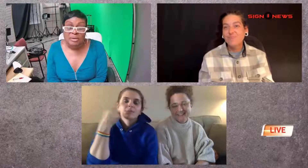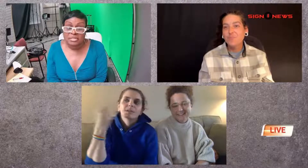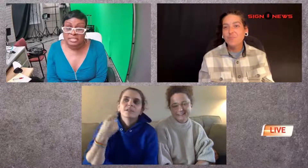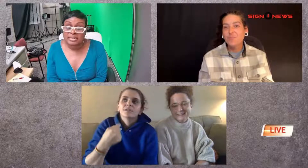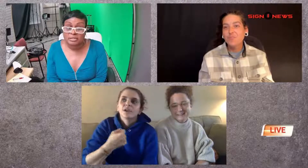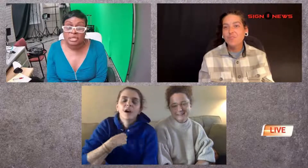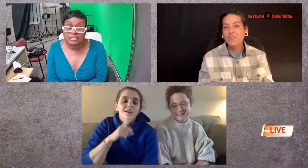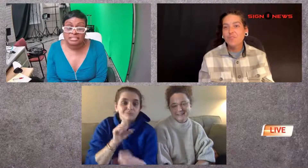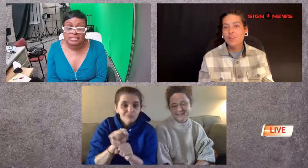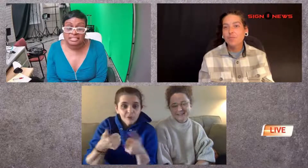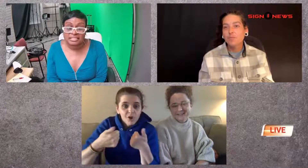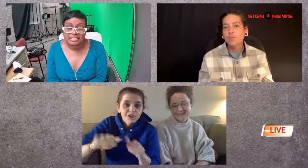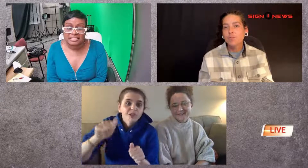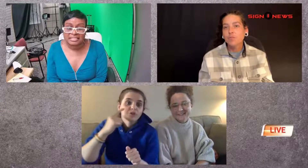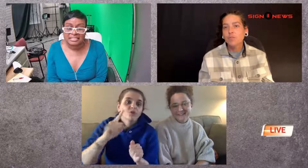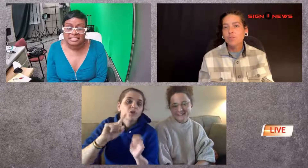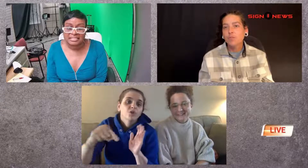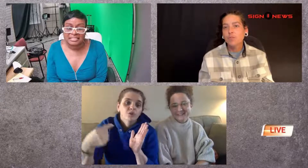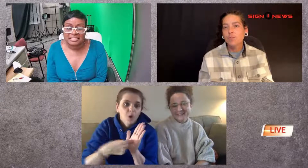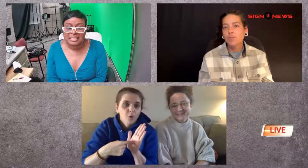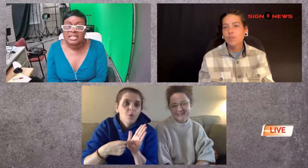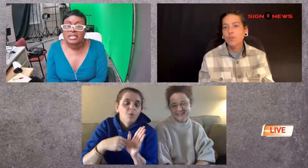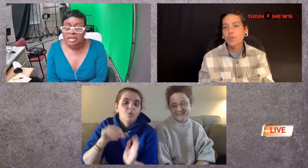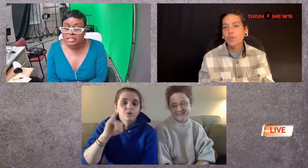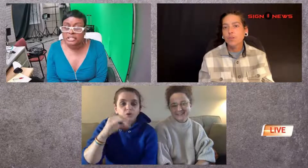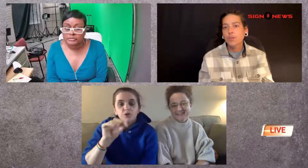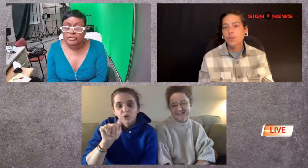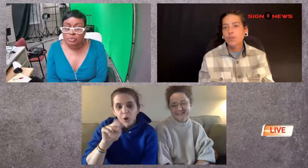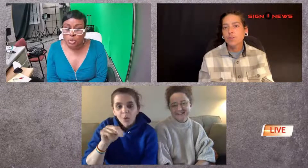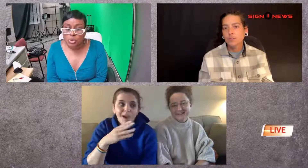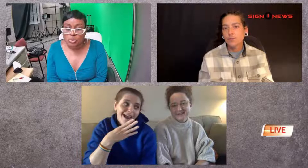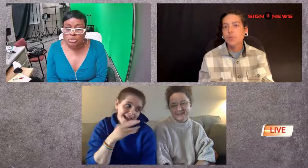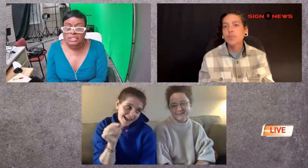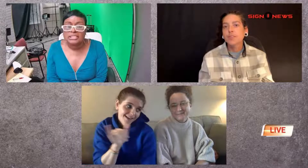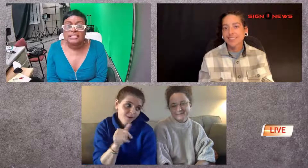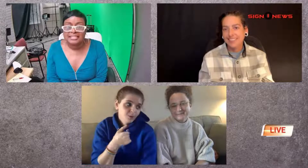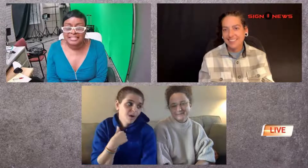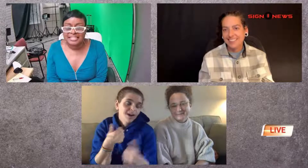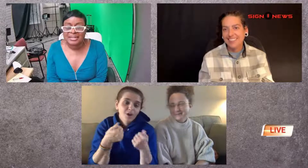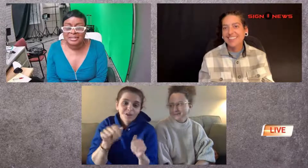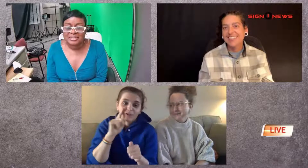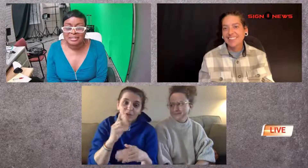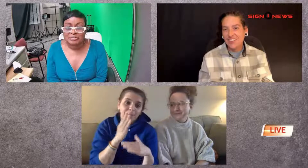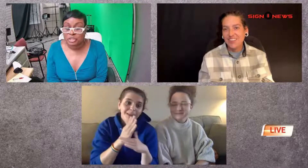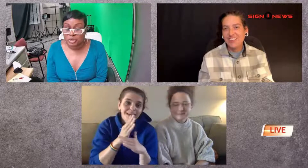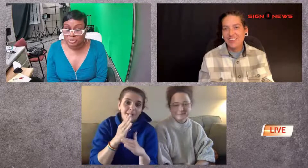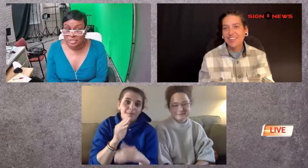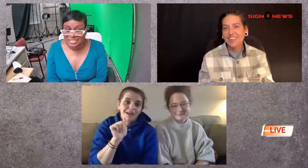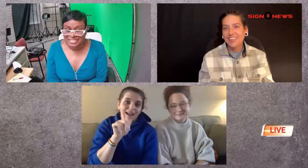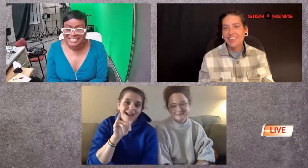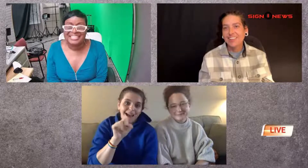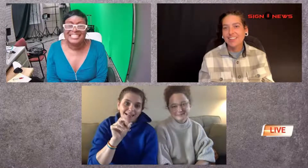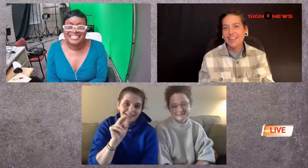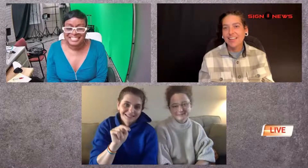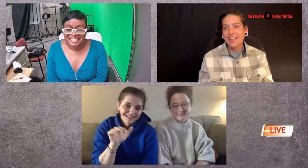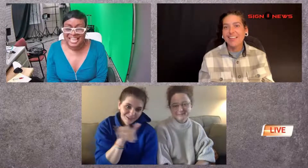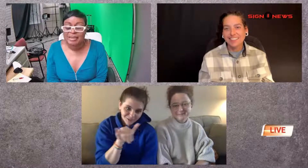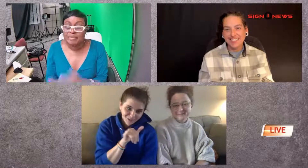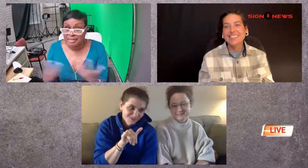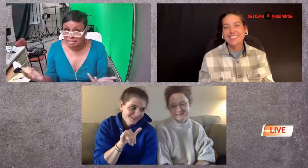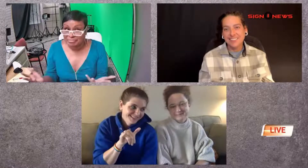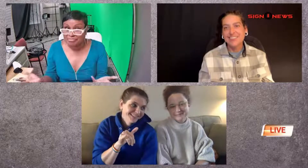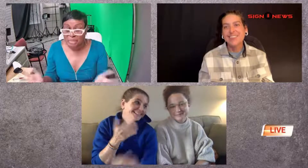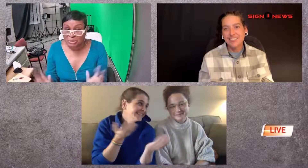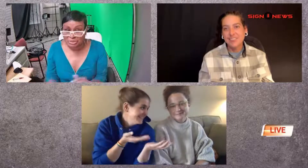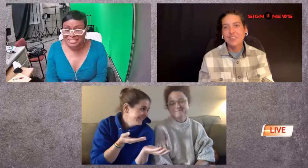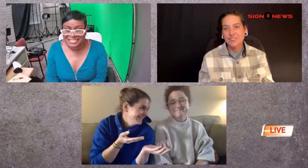Oh, I was excited as well, because I auditioned for the role of Joan and